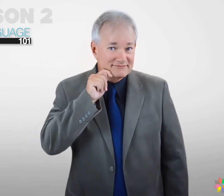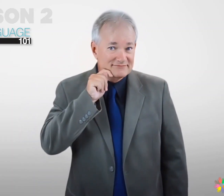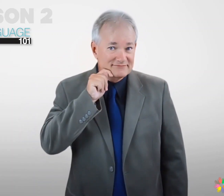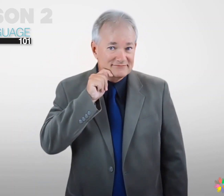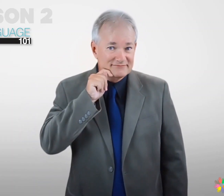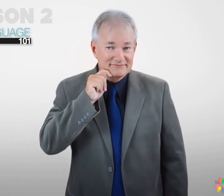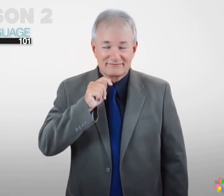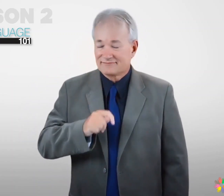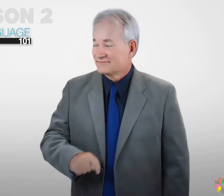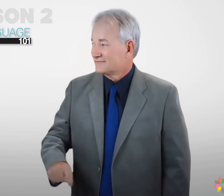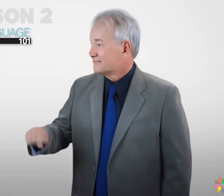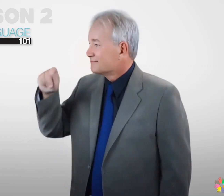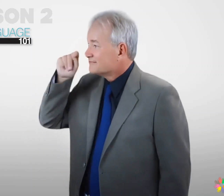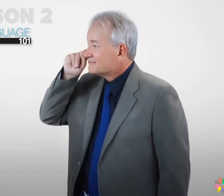Tan.